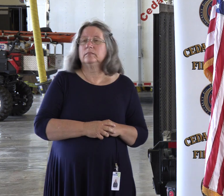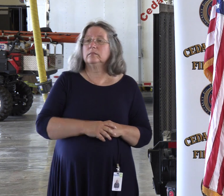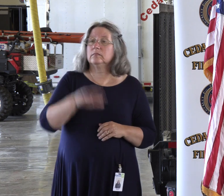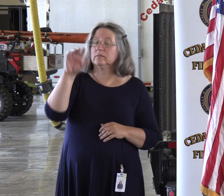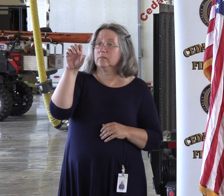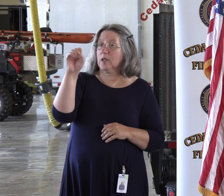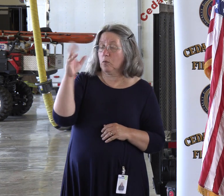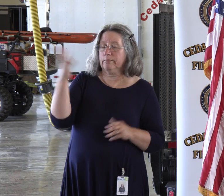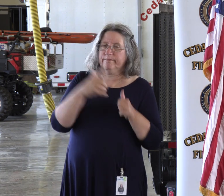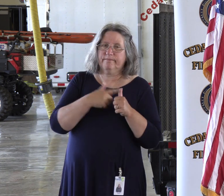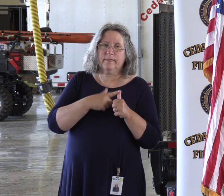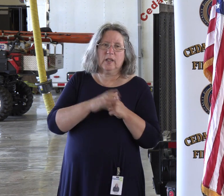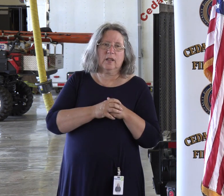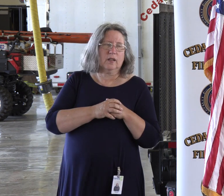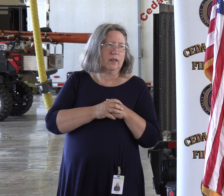So first, we